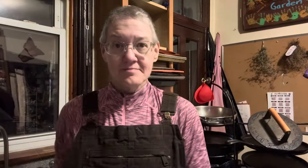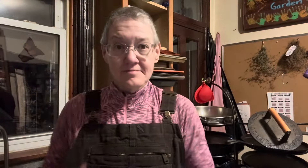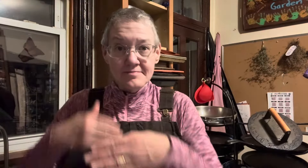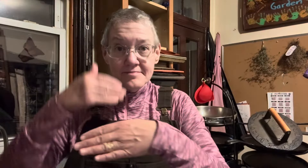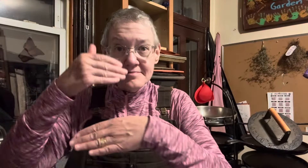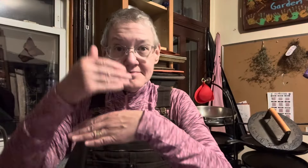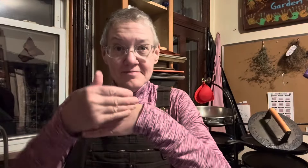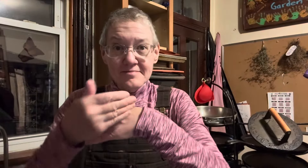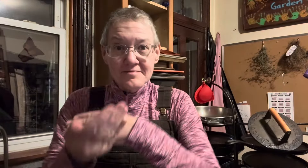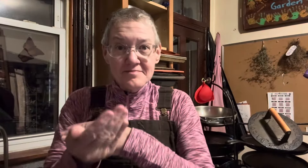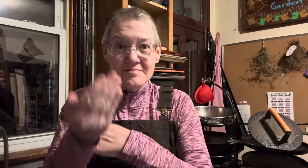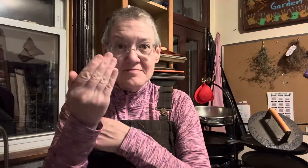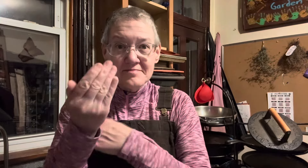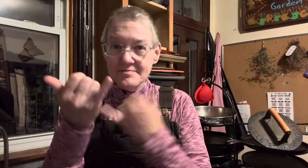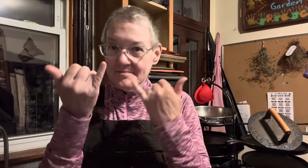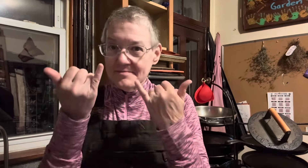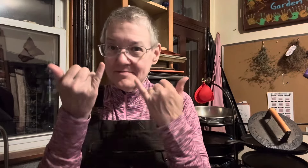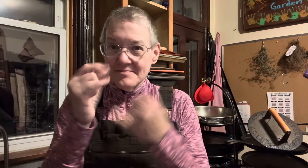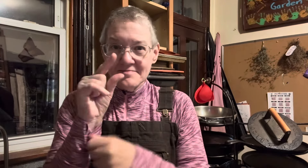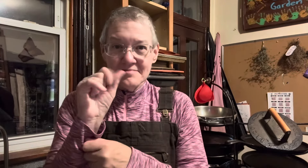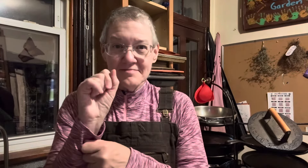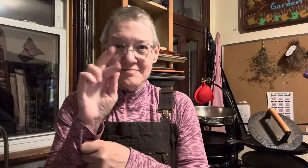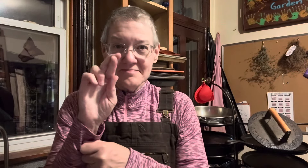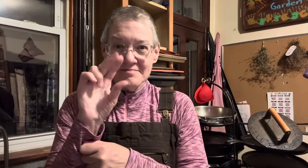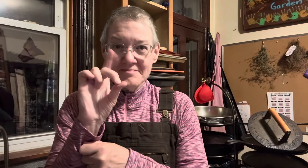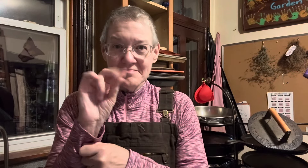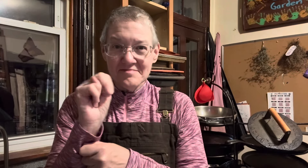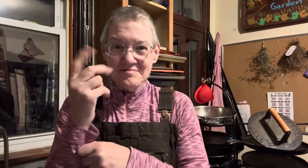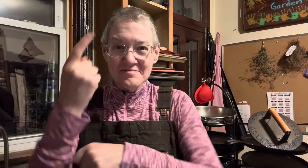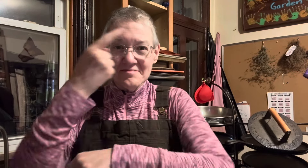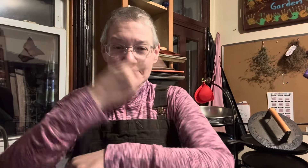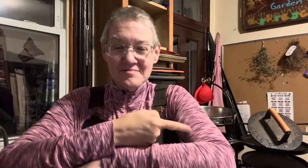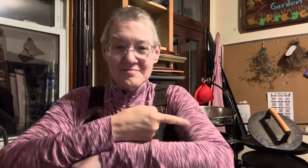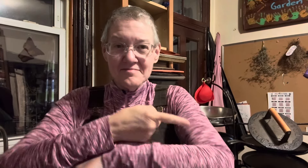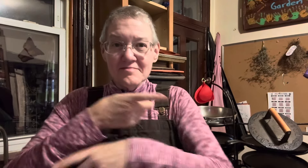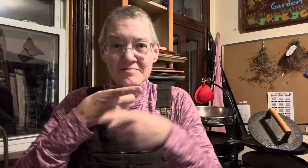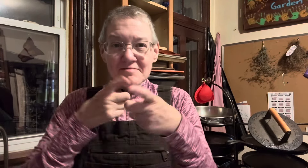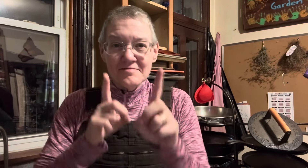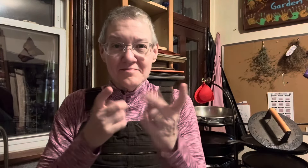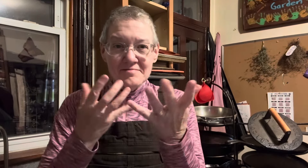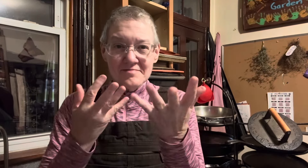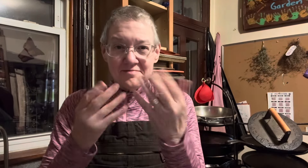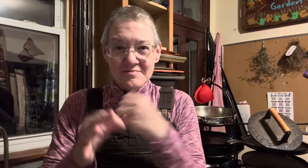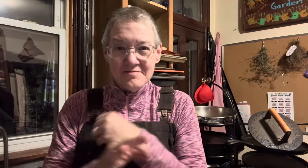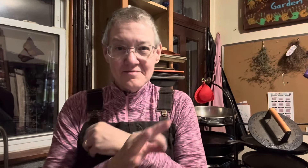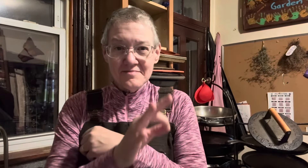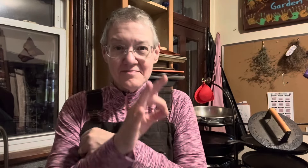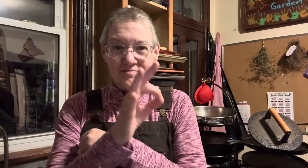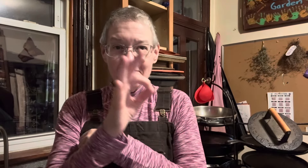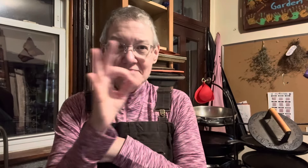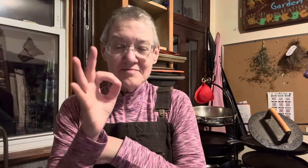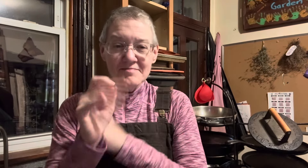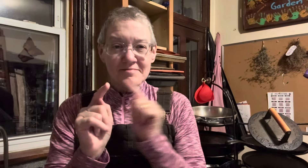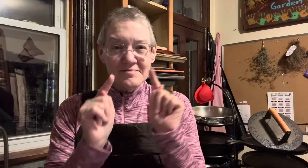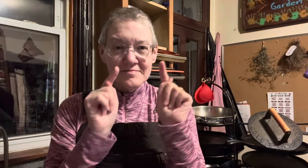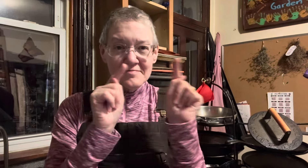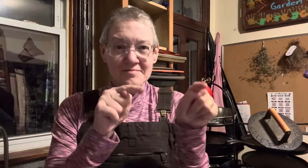It's the next morning, and today is a garden day. While we're waiting for the sun to come up, let's